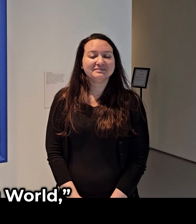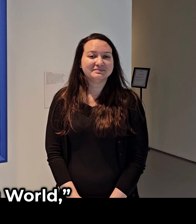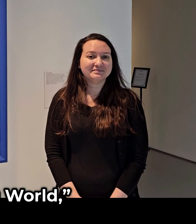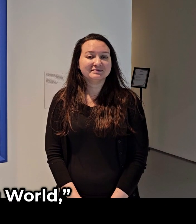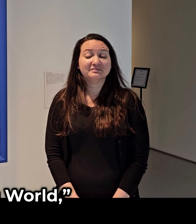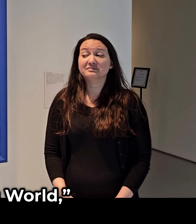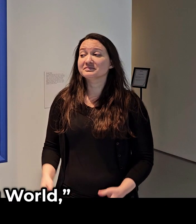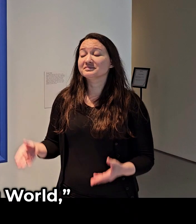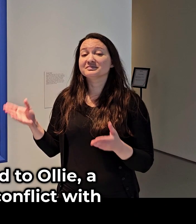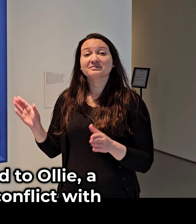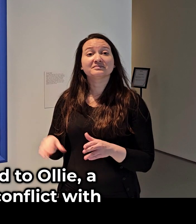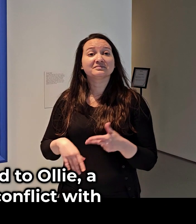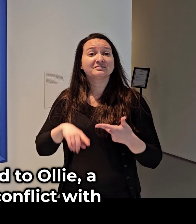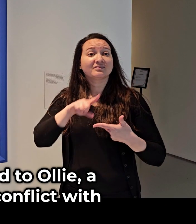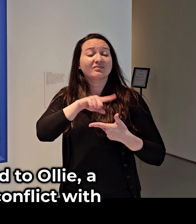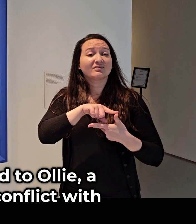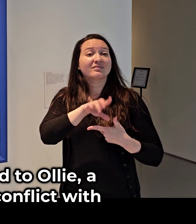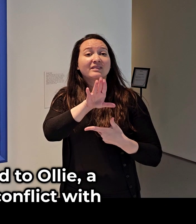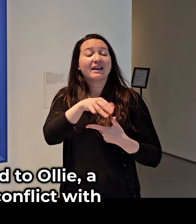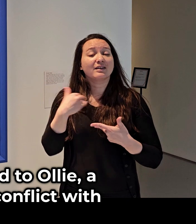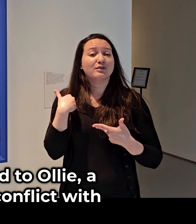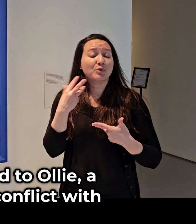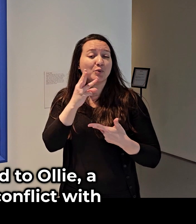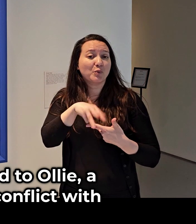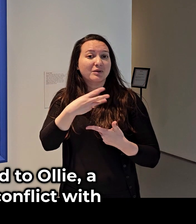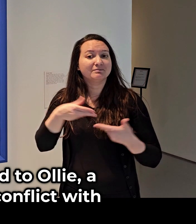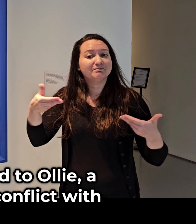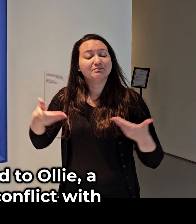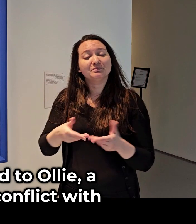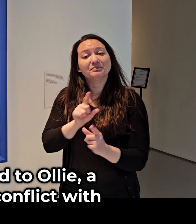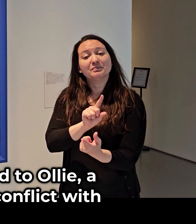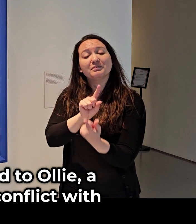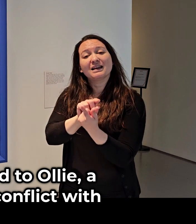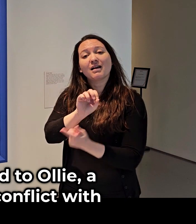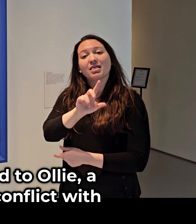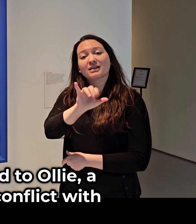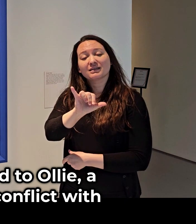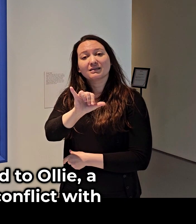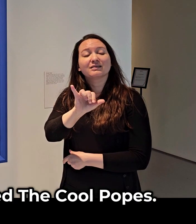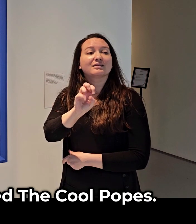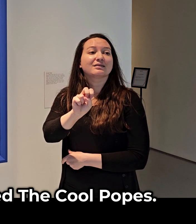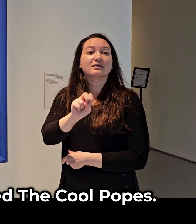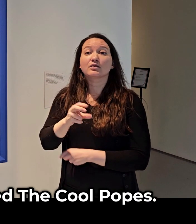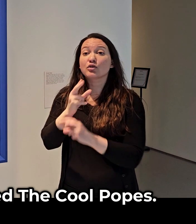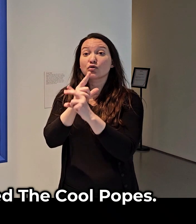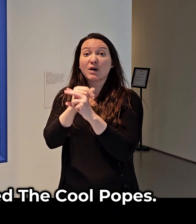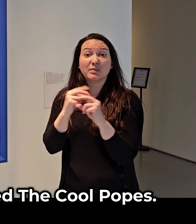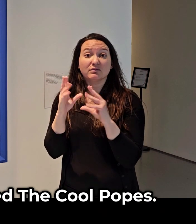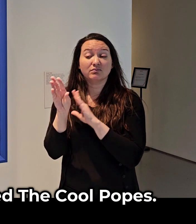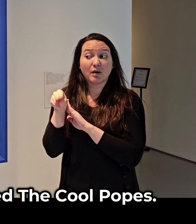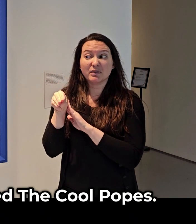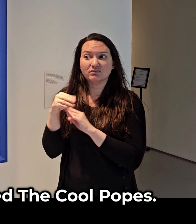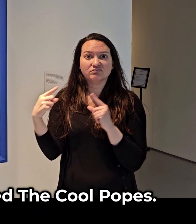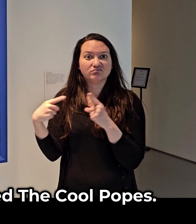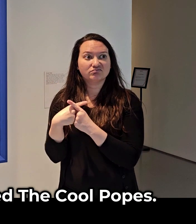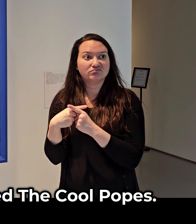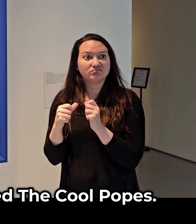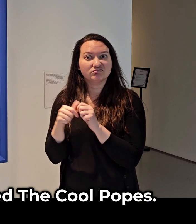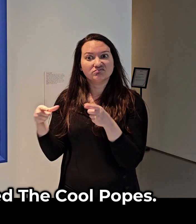In Hey Young World, we are introduced to Ollie, a rabbit puppet in conflict with a group of puppets called the Cool Popes.